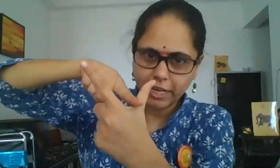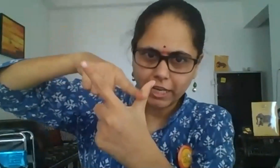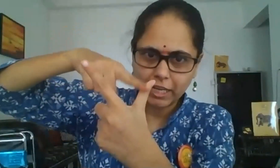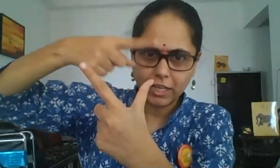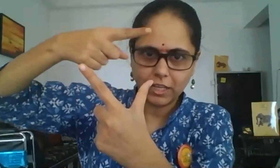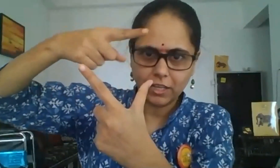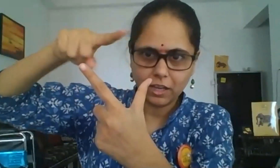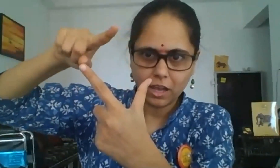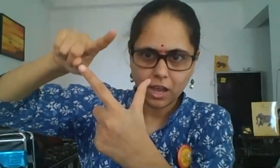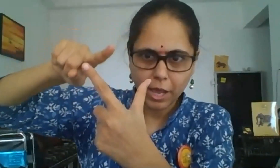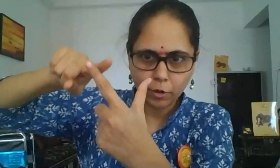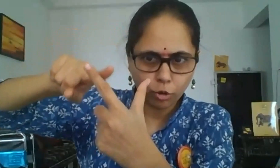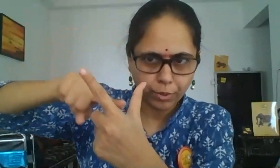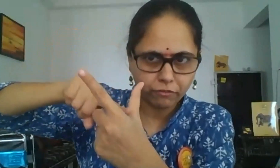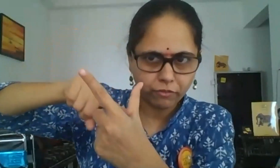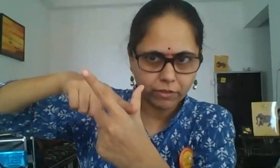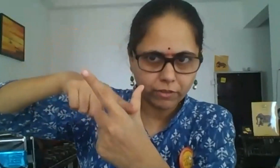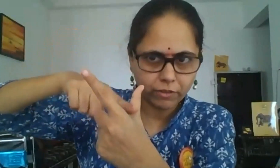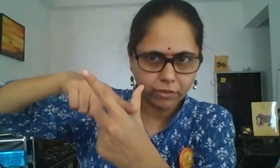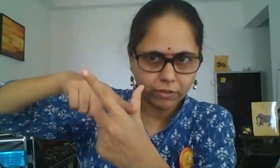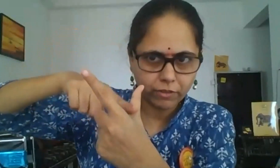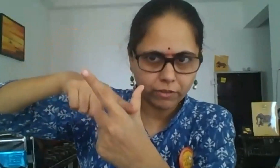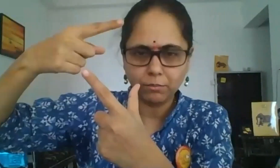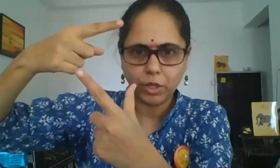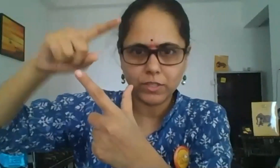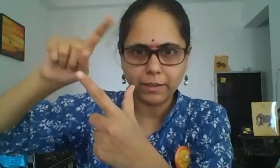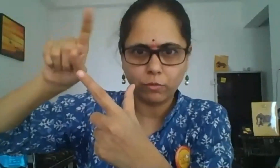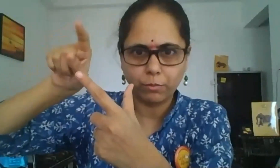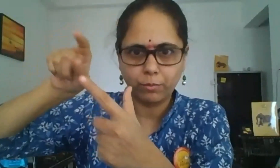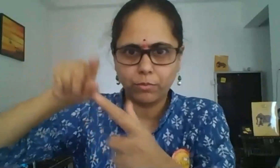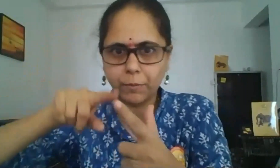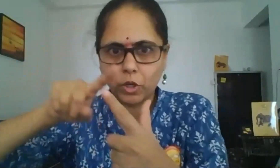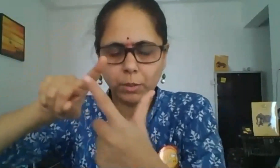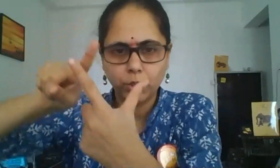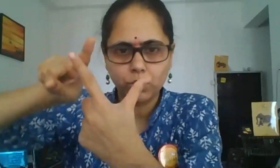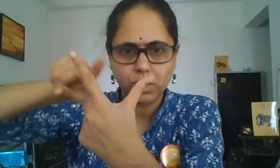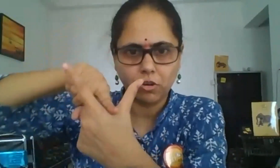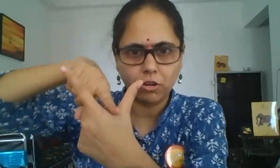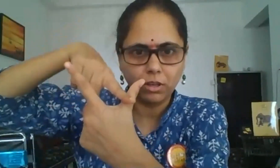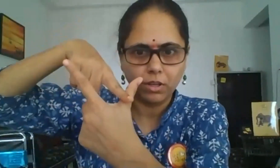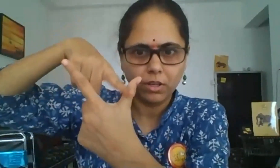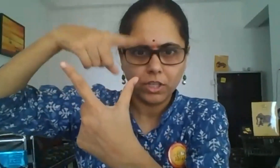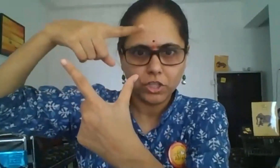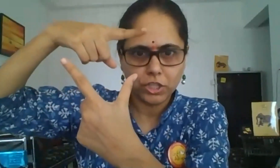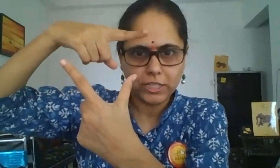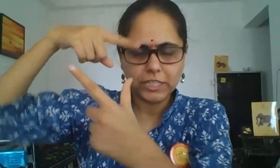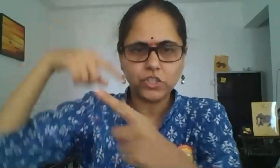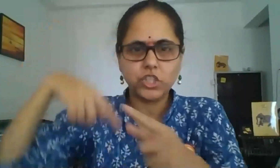J. I hope everyone is listening because I'm not able to see all. So this is